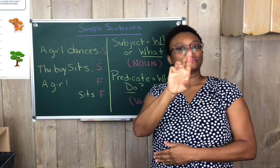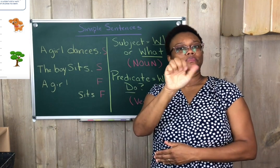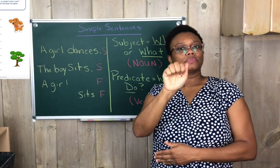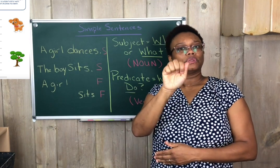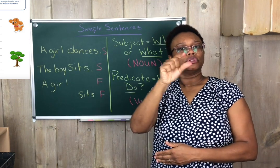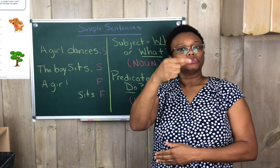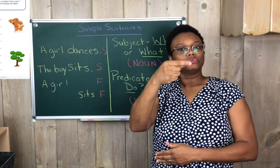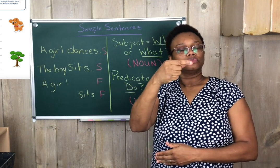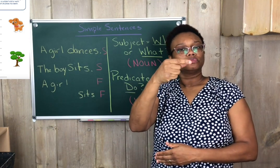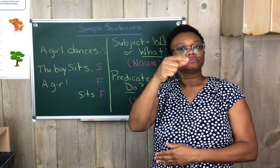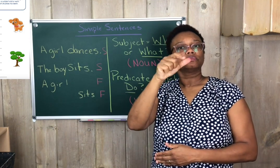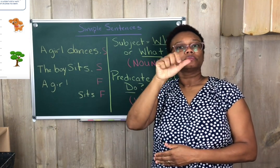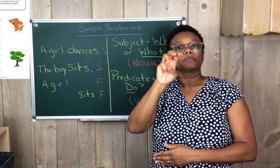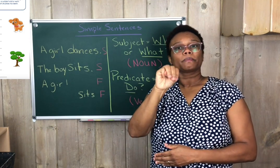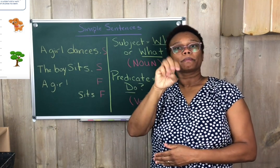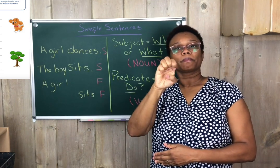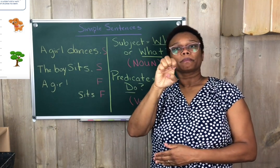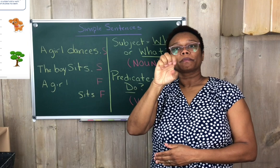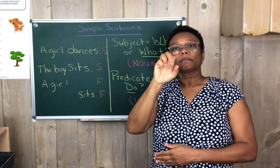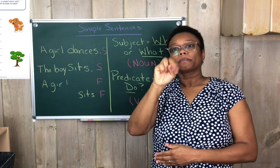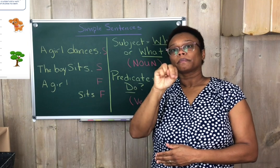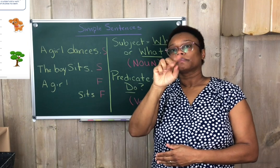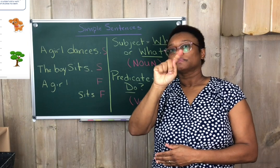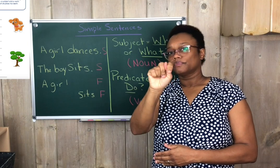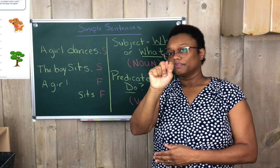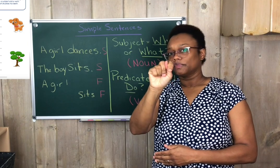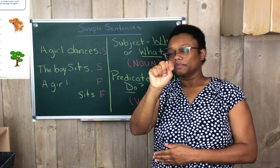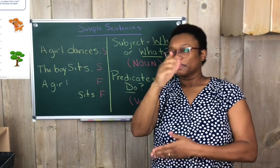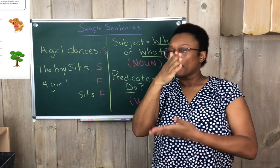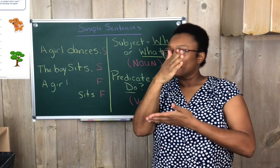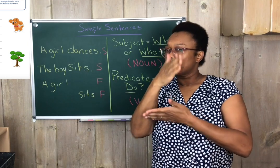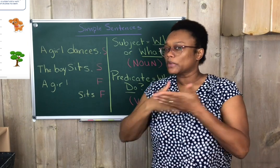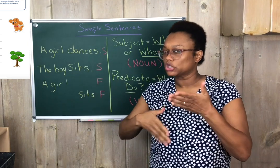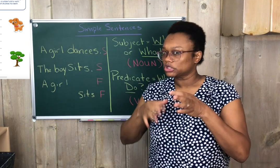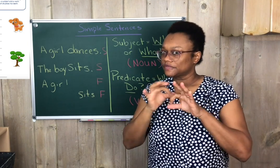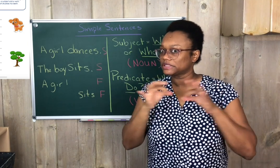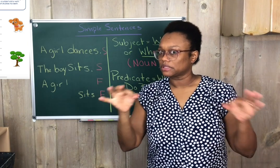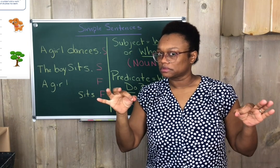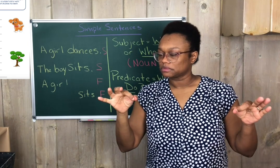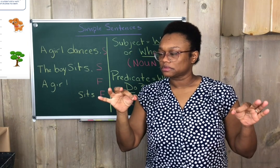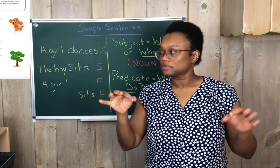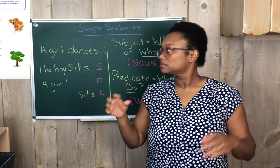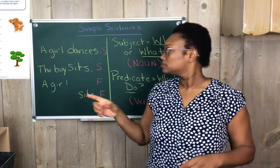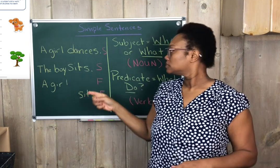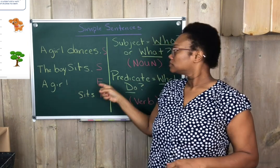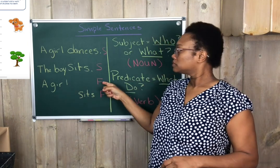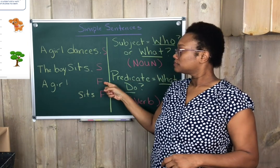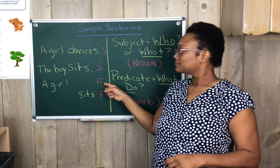F. F means fragment. Fragment means part of a sentence.